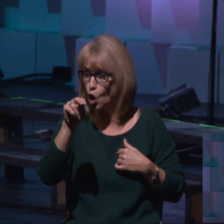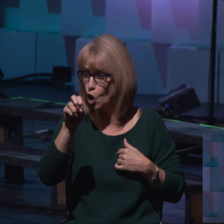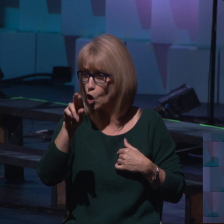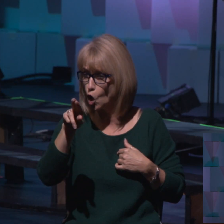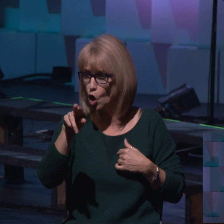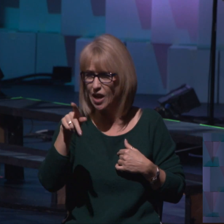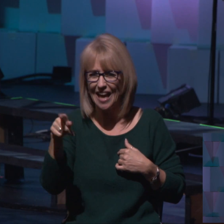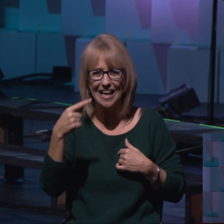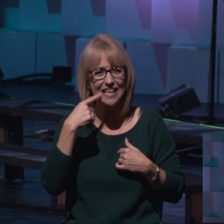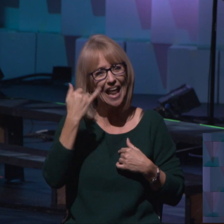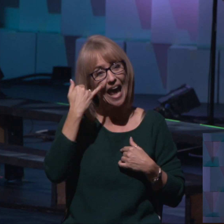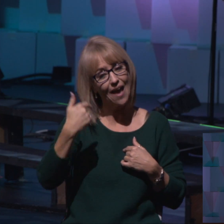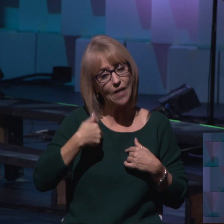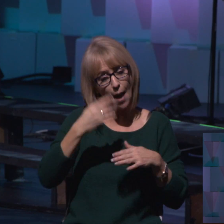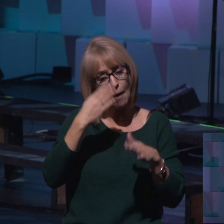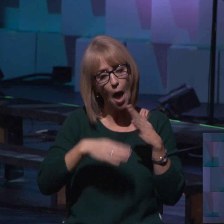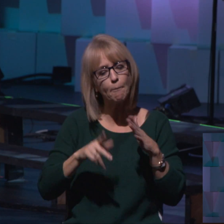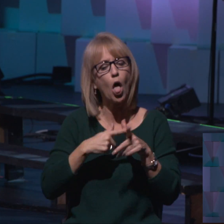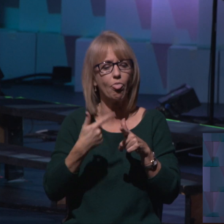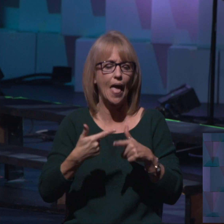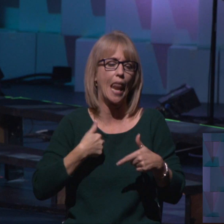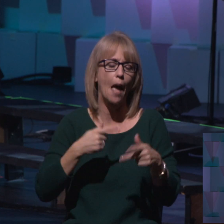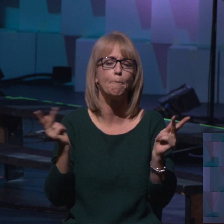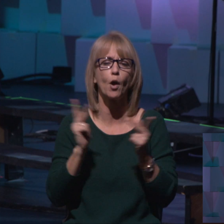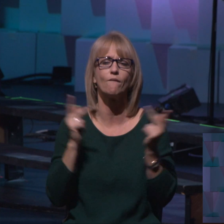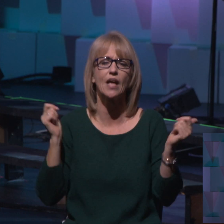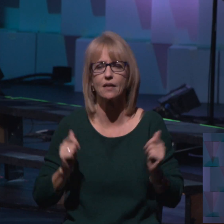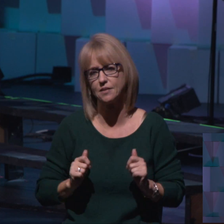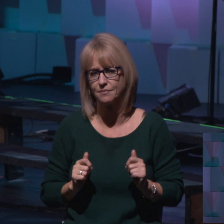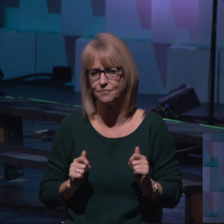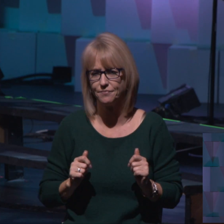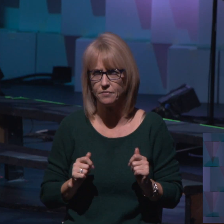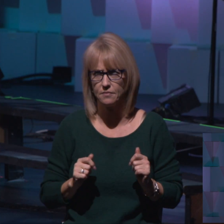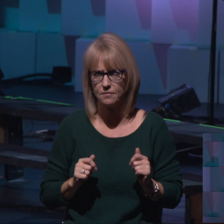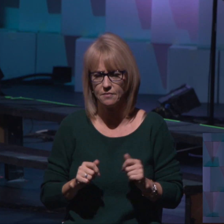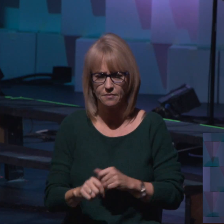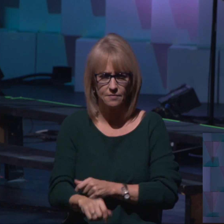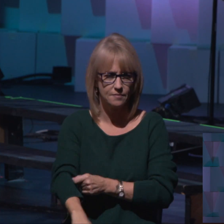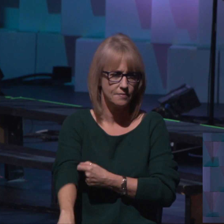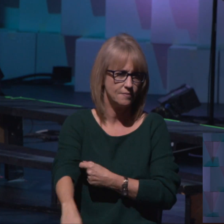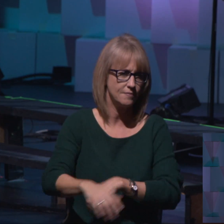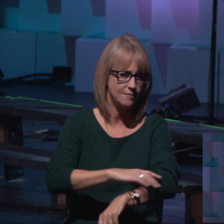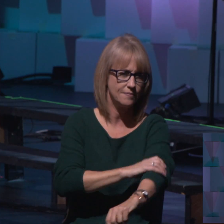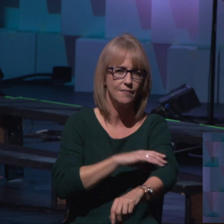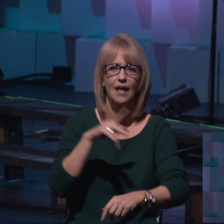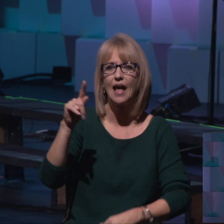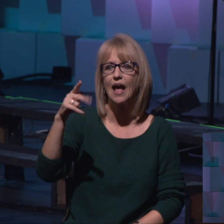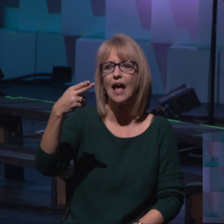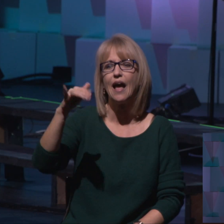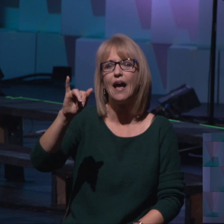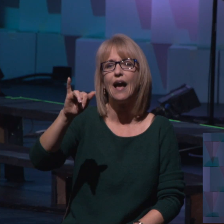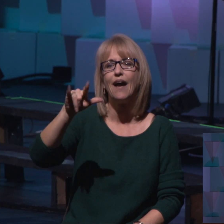Some of you know the name of Phyllis Diller. If you don't, still a good quote. She says, you know what keeps me humble? Mirrors.